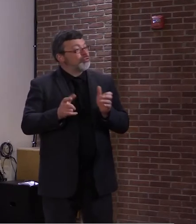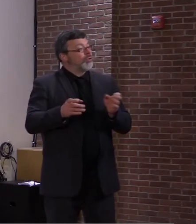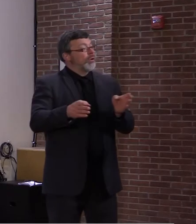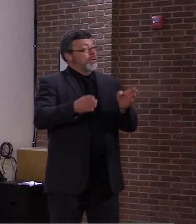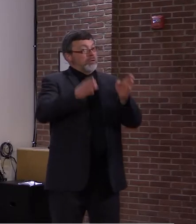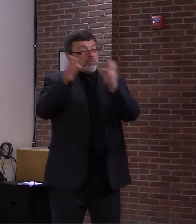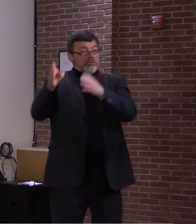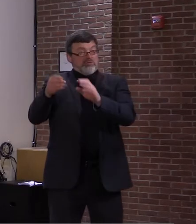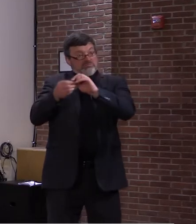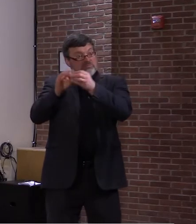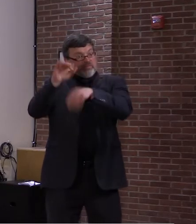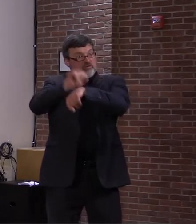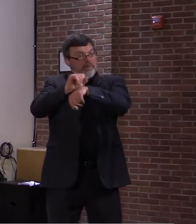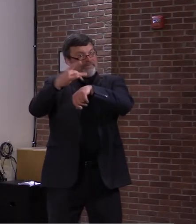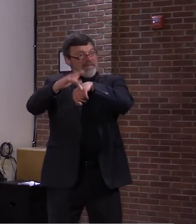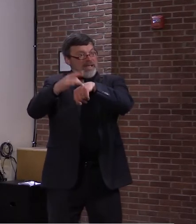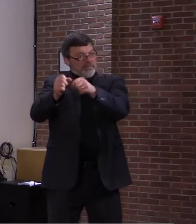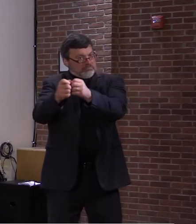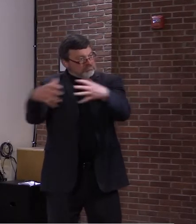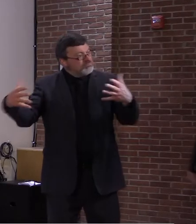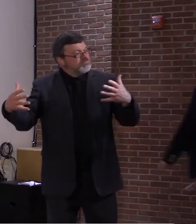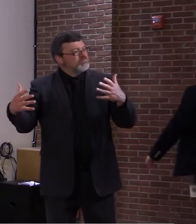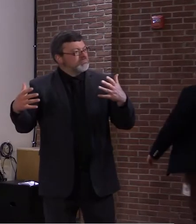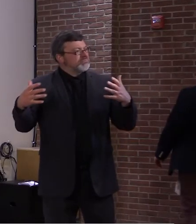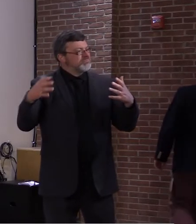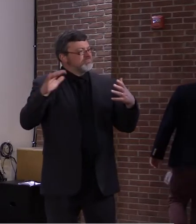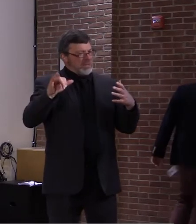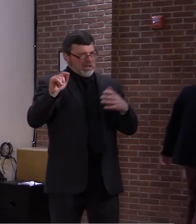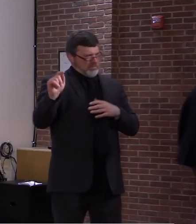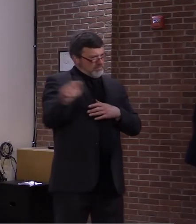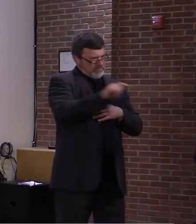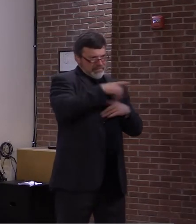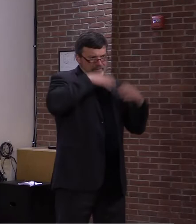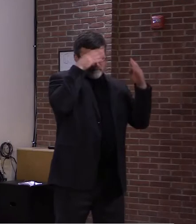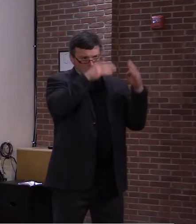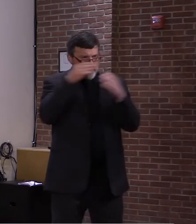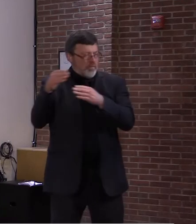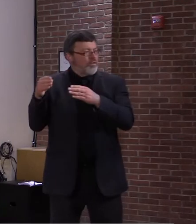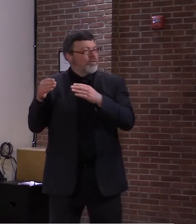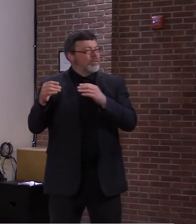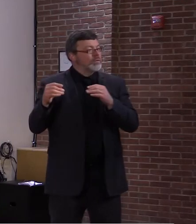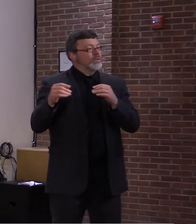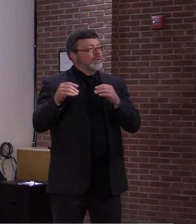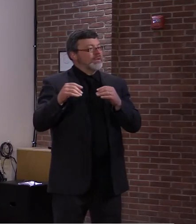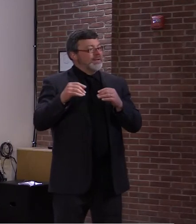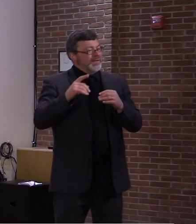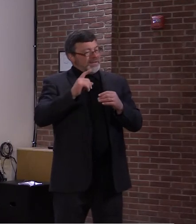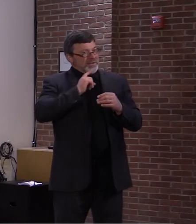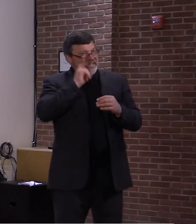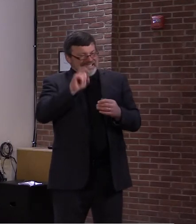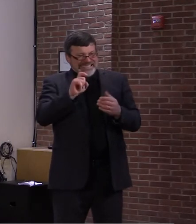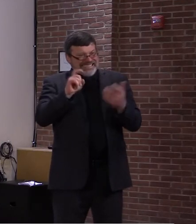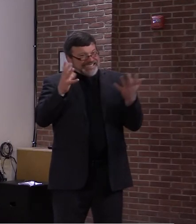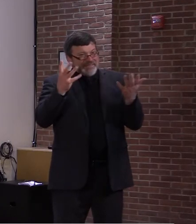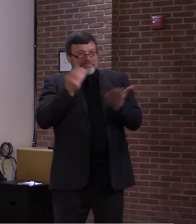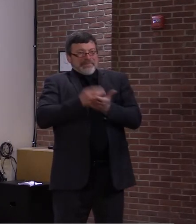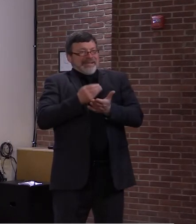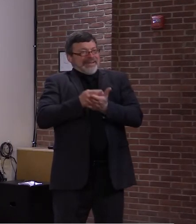an area that need some funding to help get those over the finish line. We have a variety of